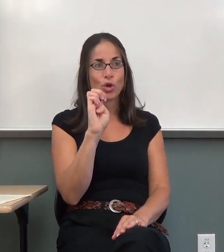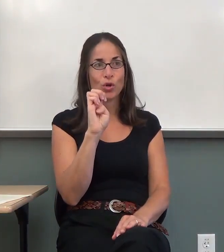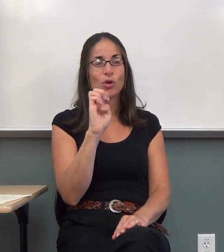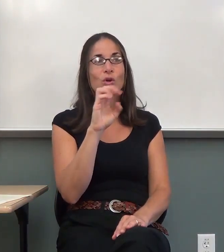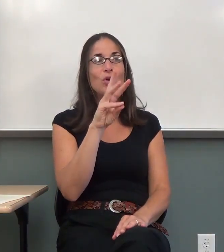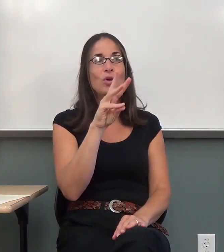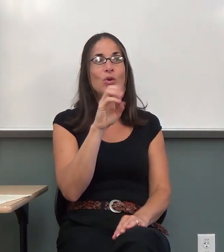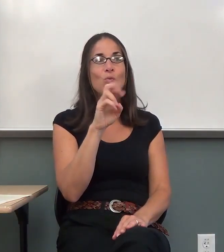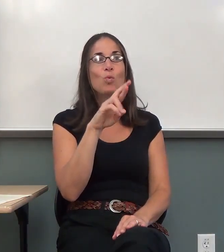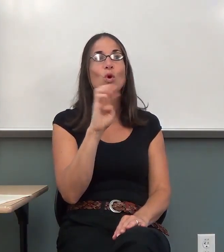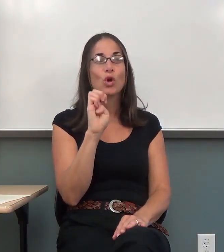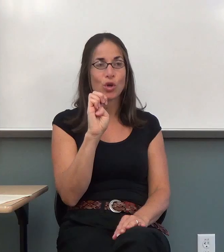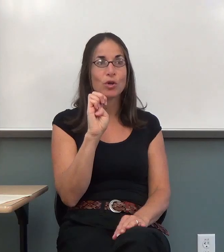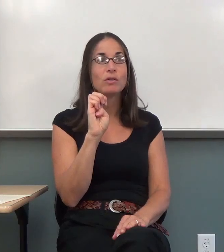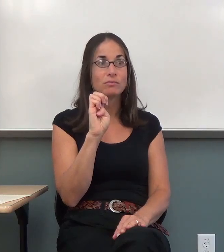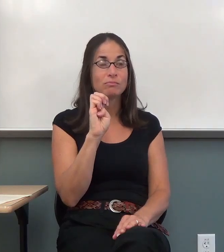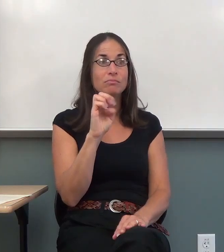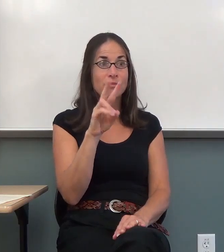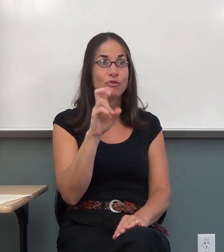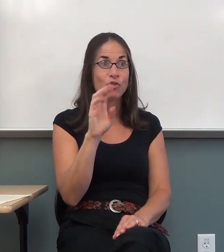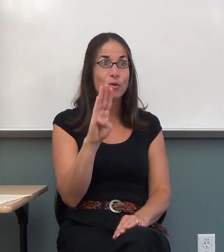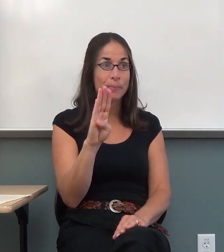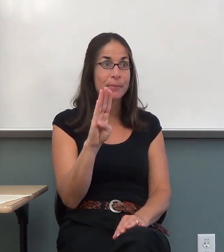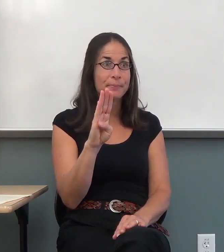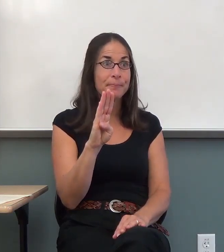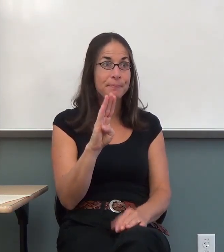have to identify some of these a little bit. So were. Remember, think